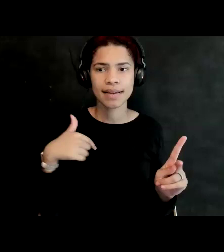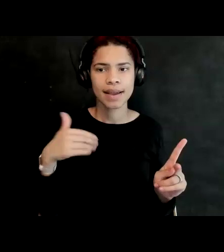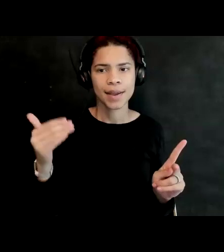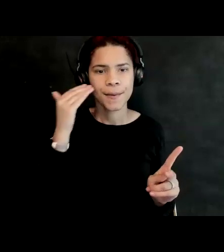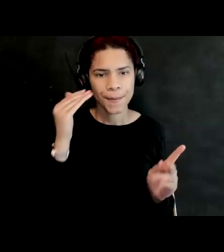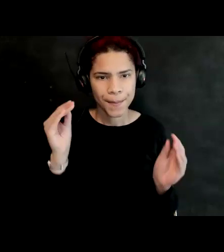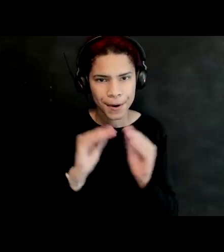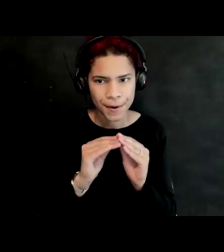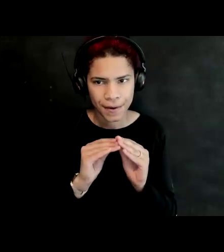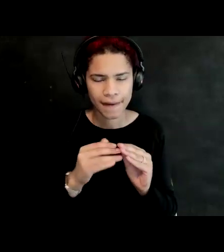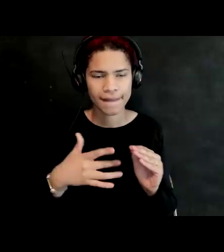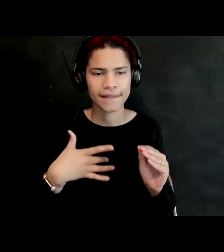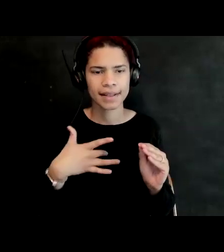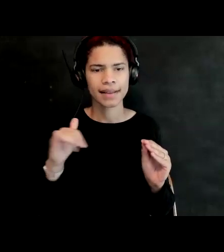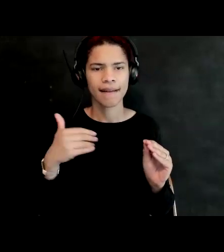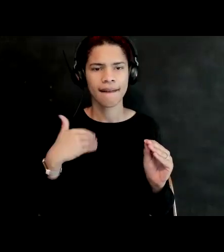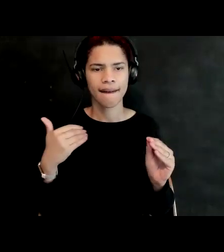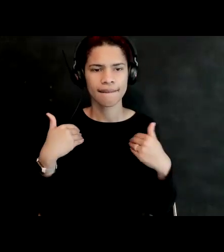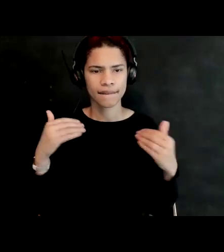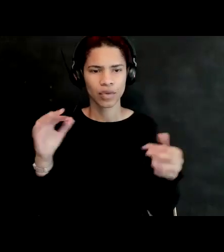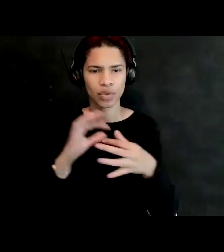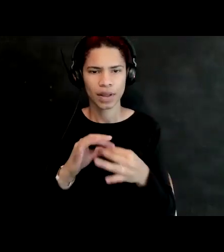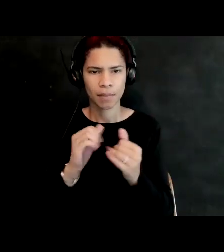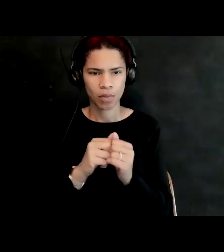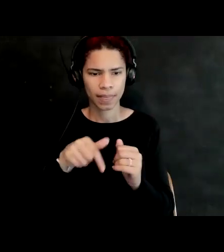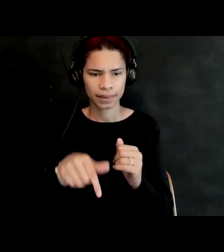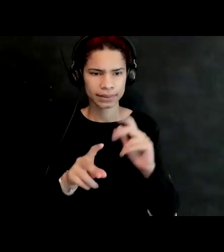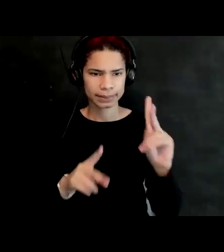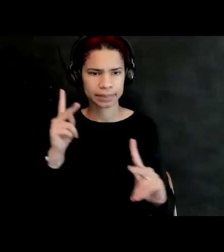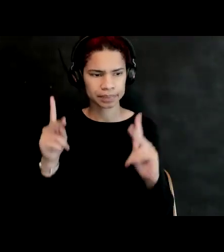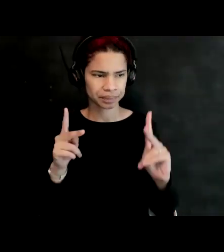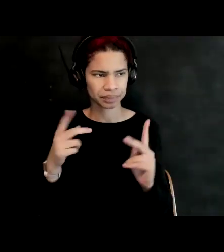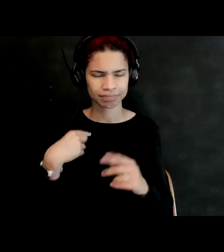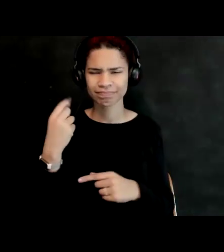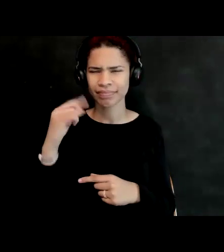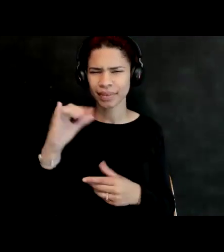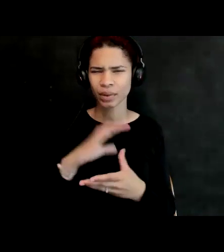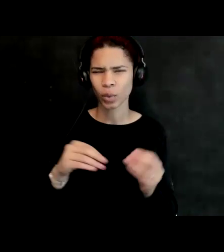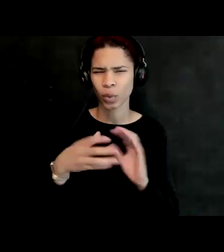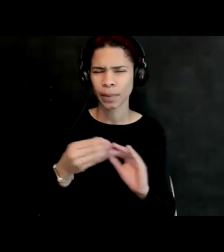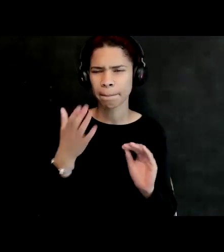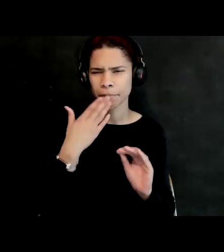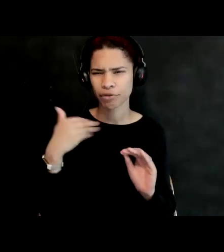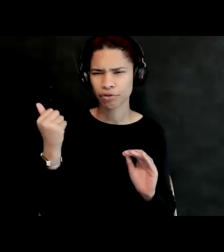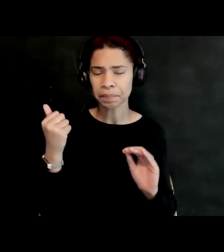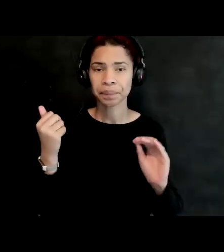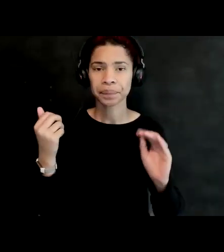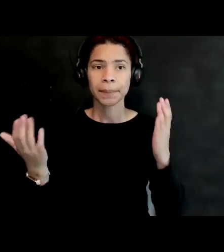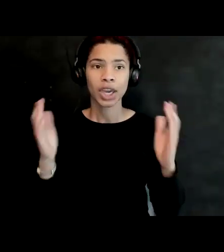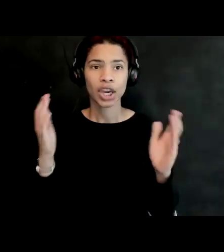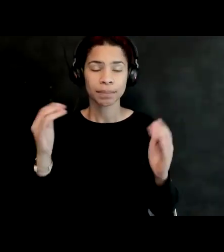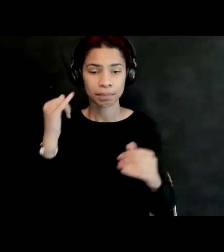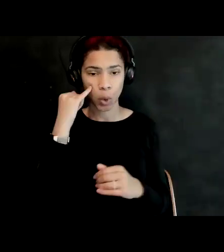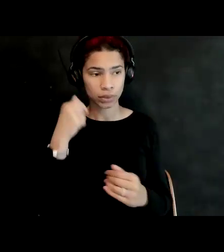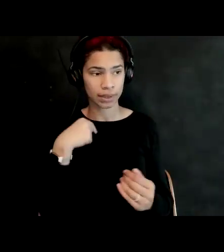about. I feel like I have a relationship with these people, and I feel like I understand that story better in a way that if I was assigned just